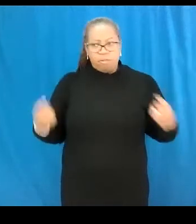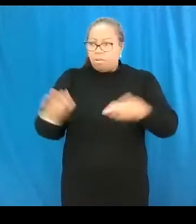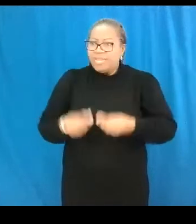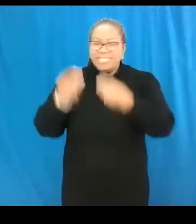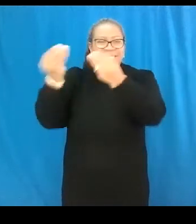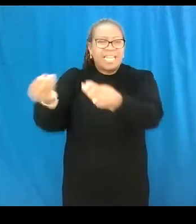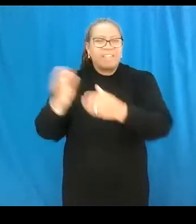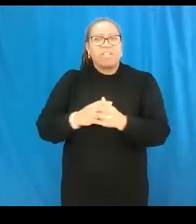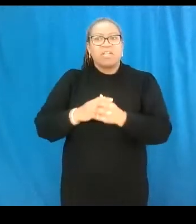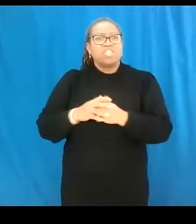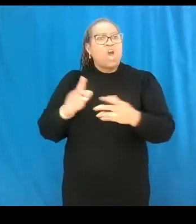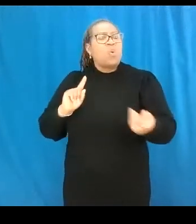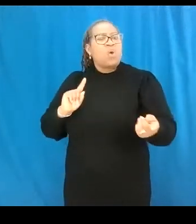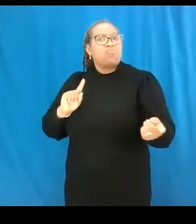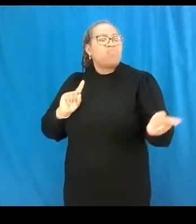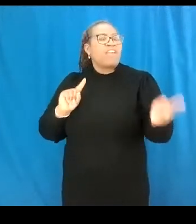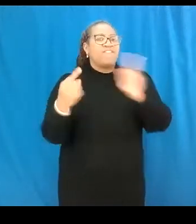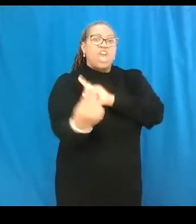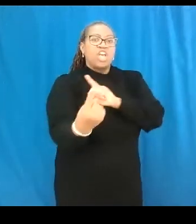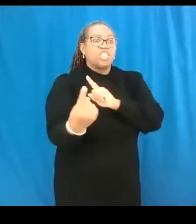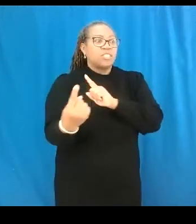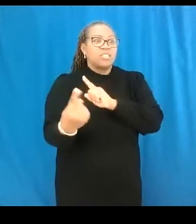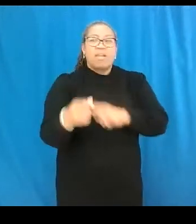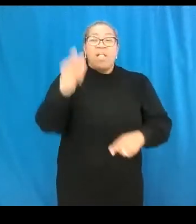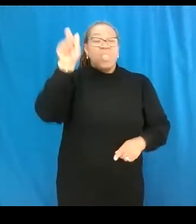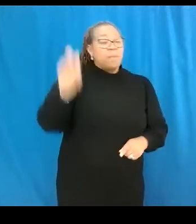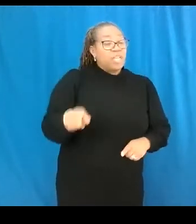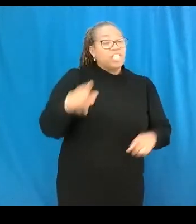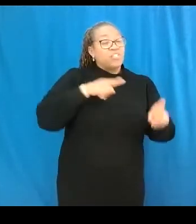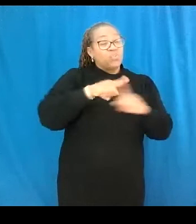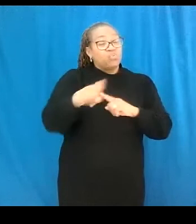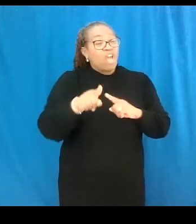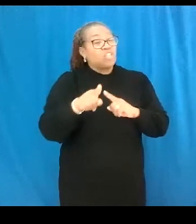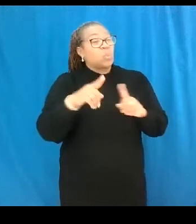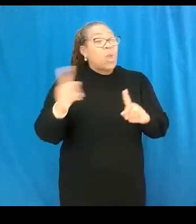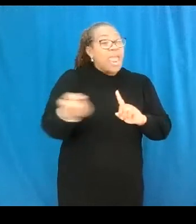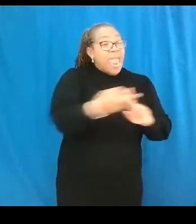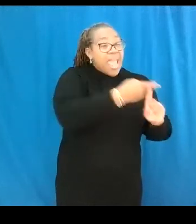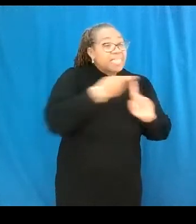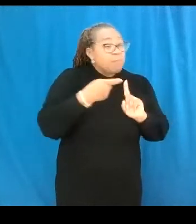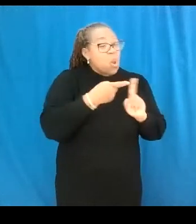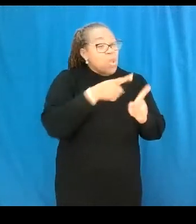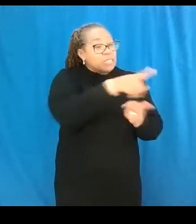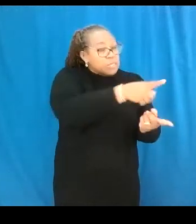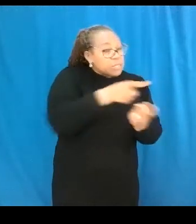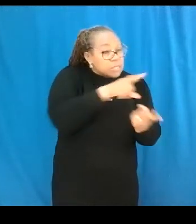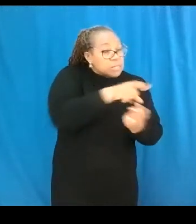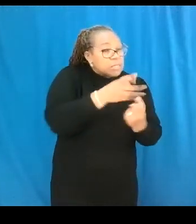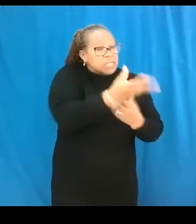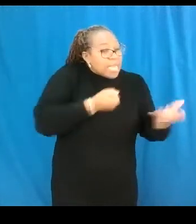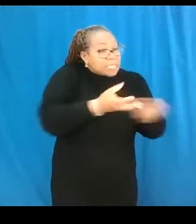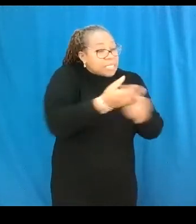the dynamic. This person tried to exploit you, but now use it as an opportunity to bless